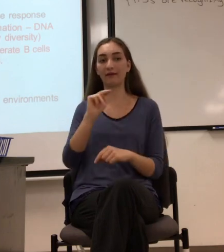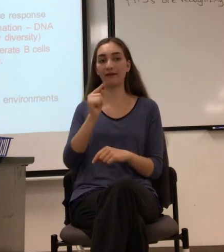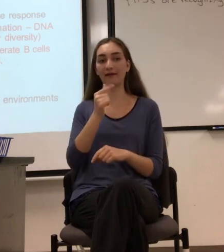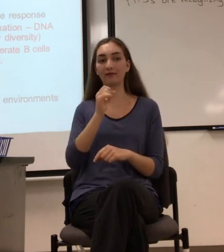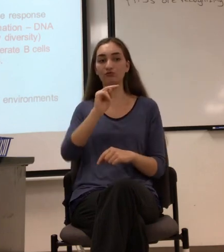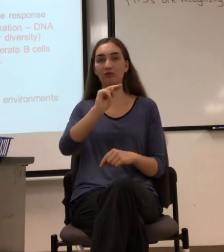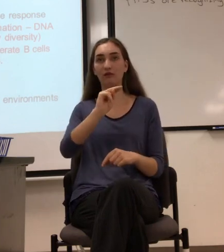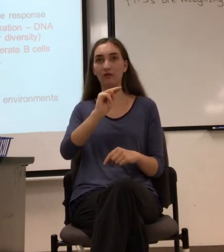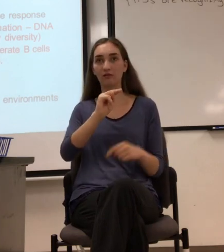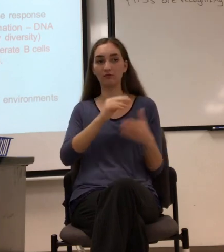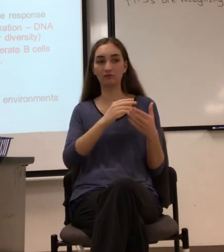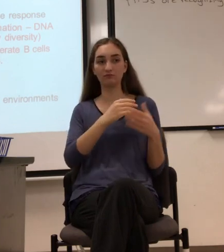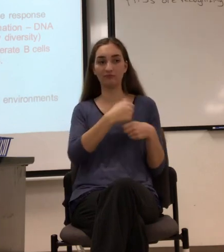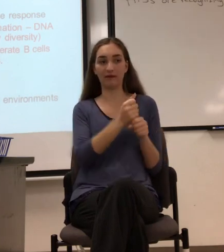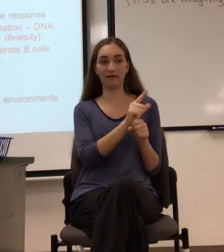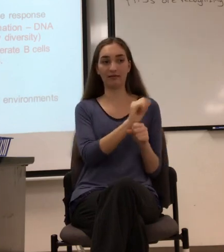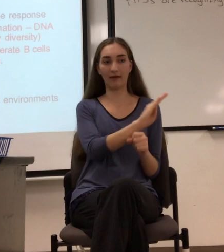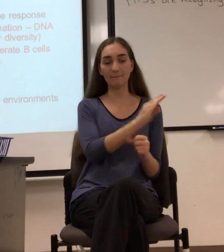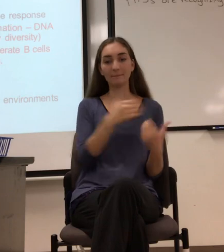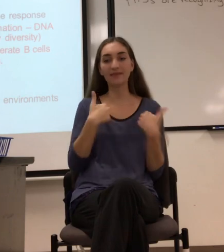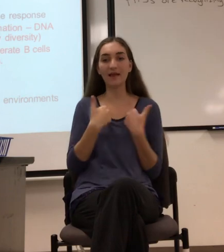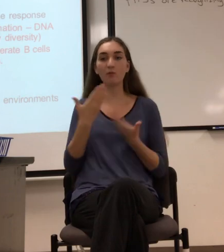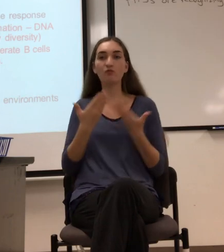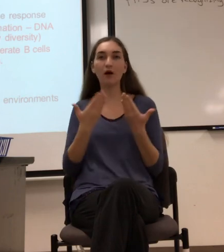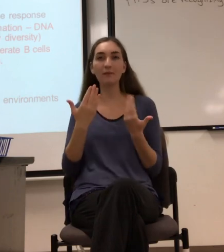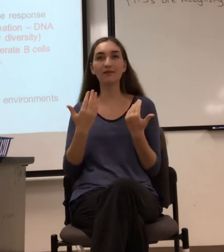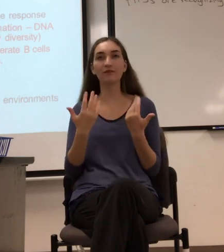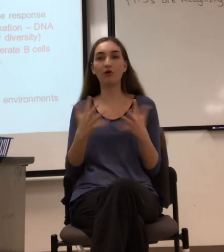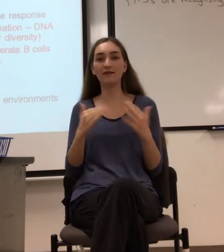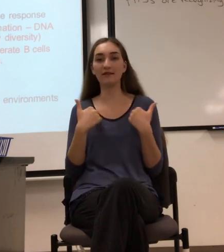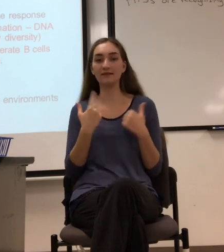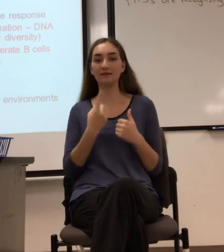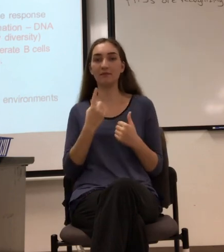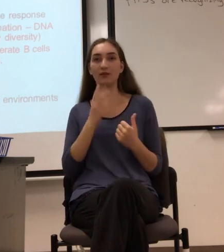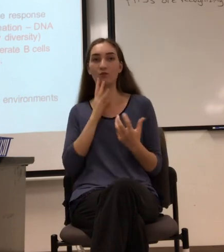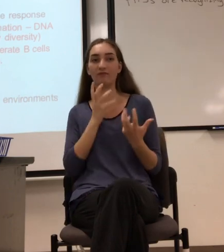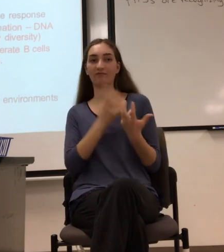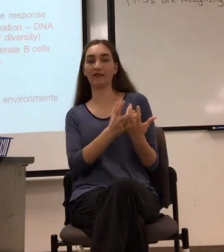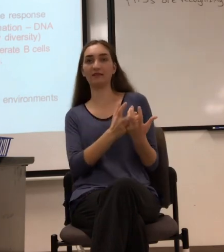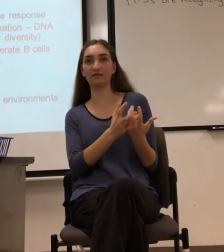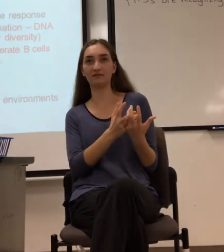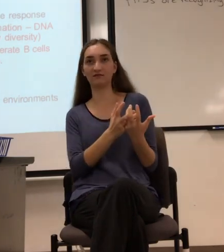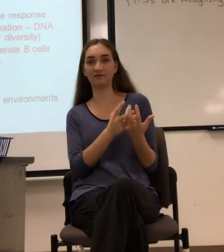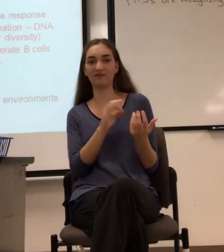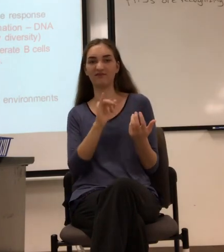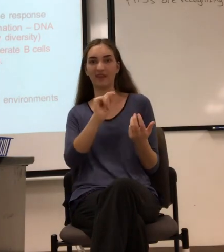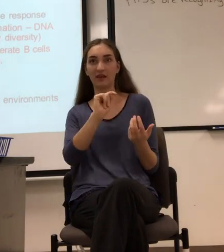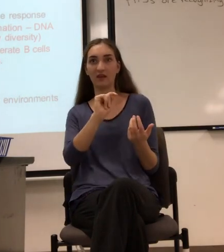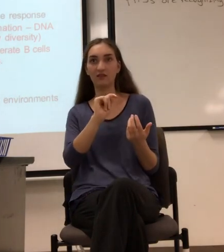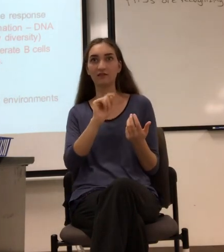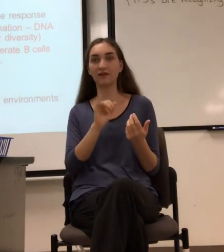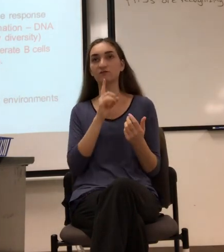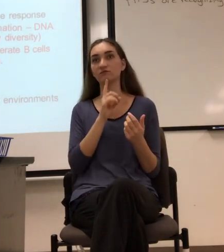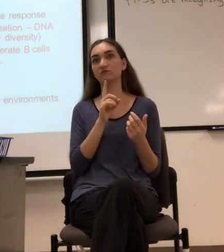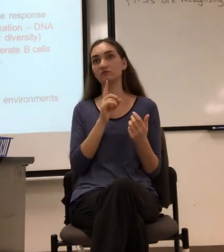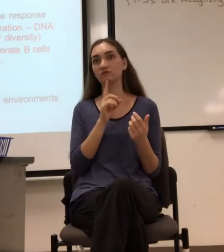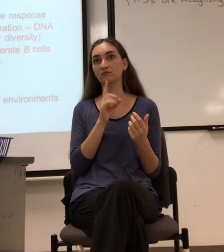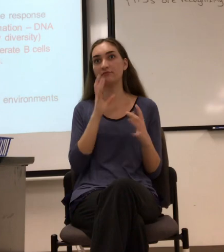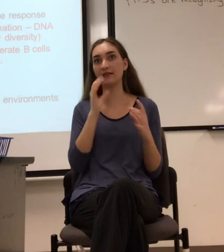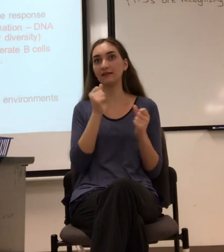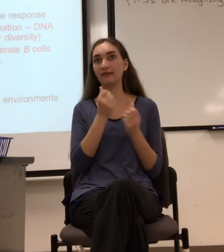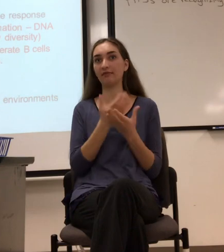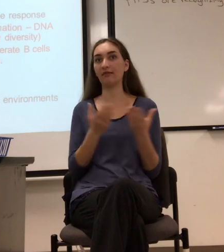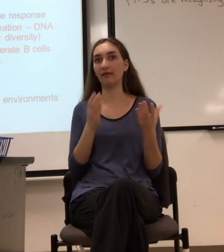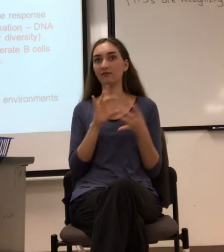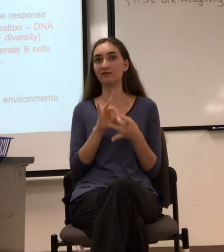The animal probably has something that fits it. Okay, that's the remarkable thing about